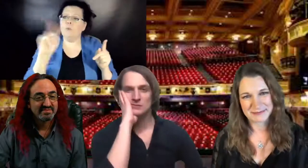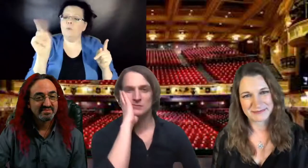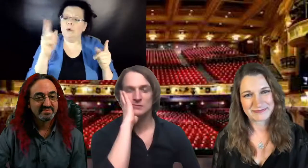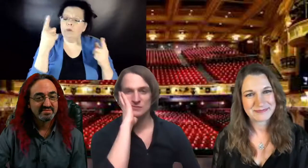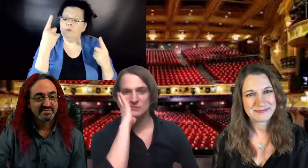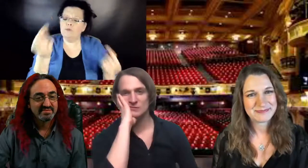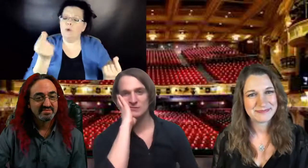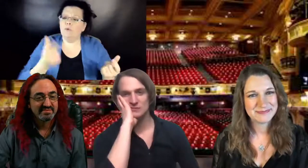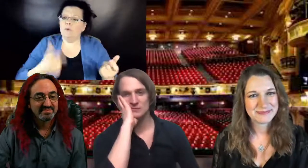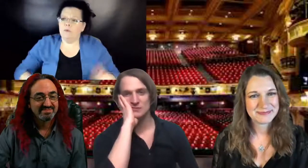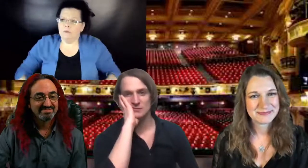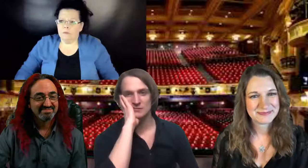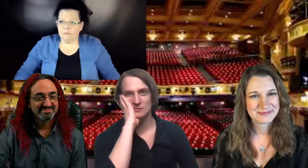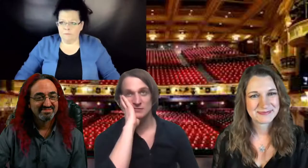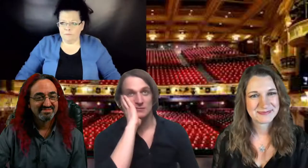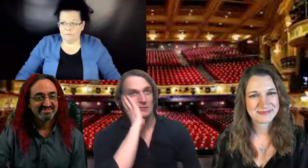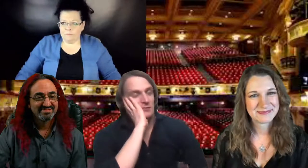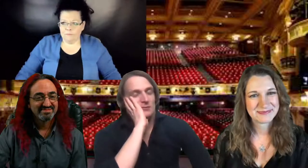us?